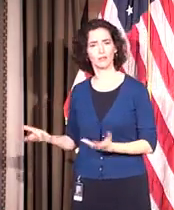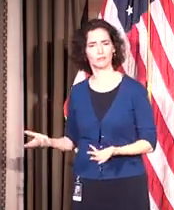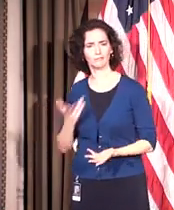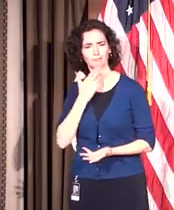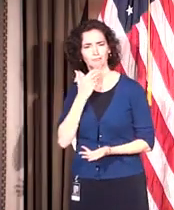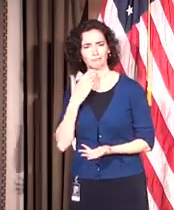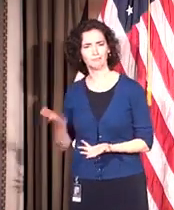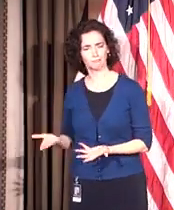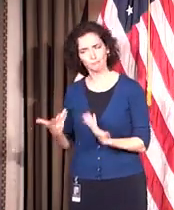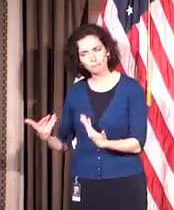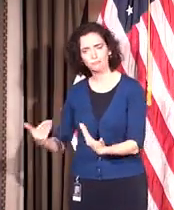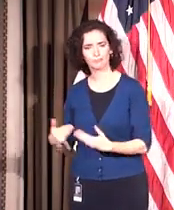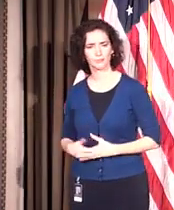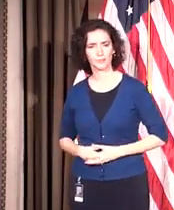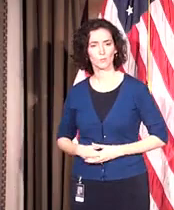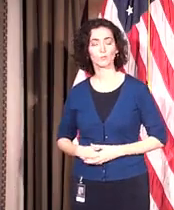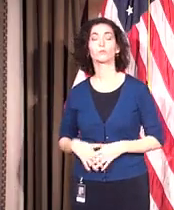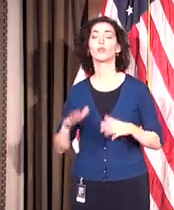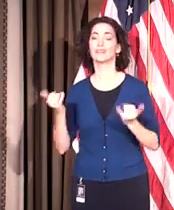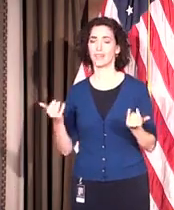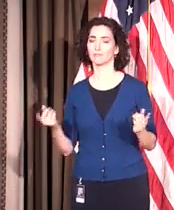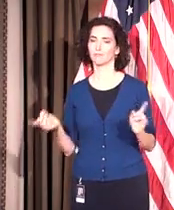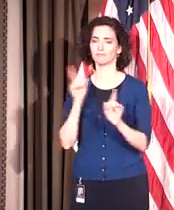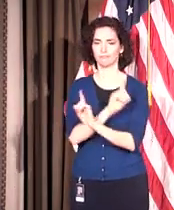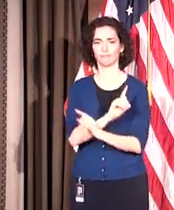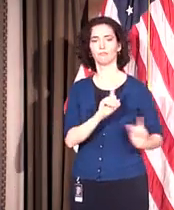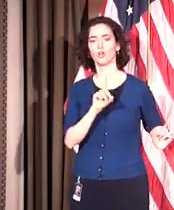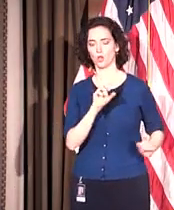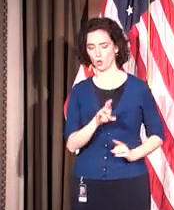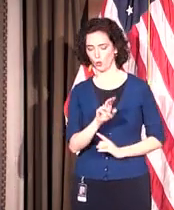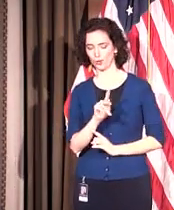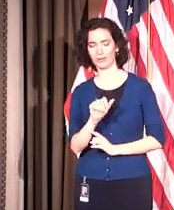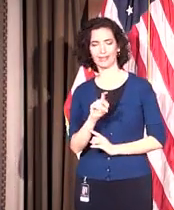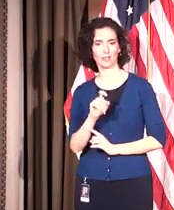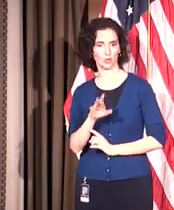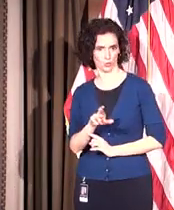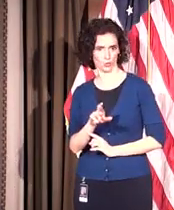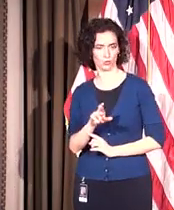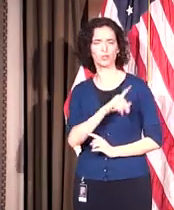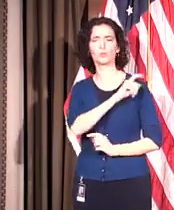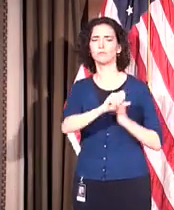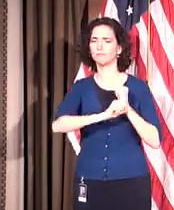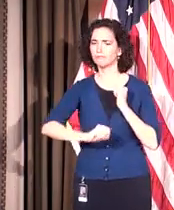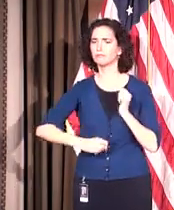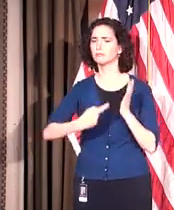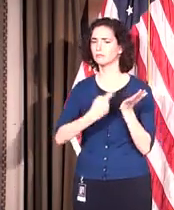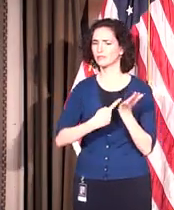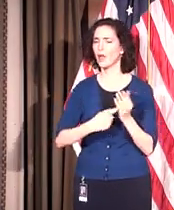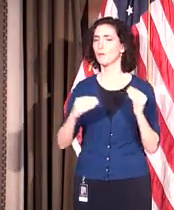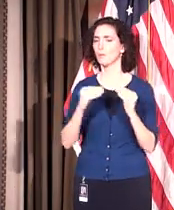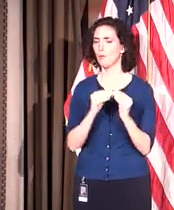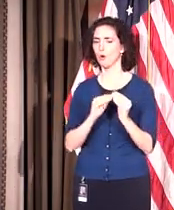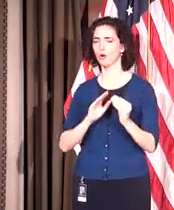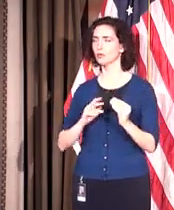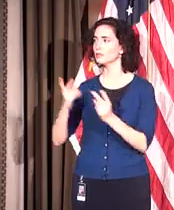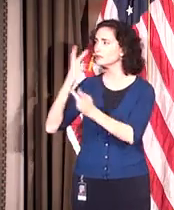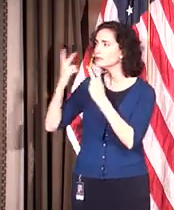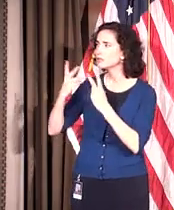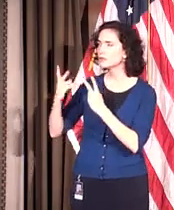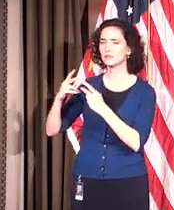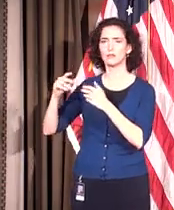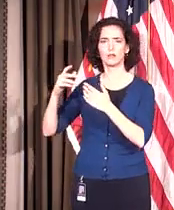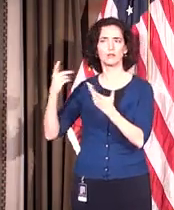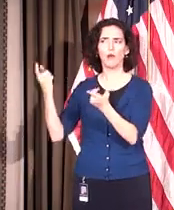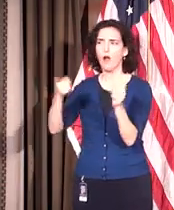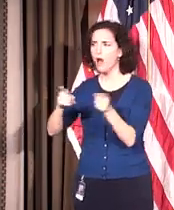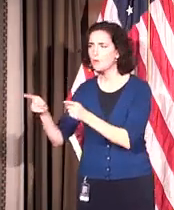Cantor to come up and to talk more about what we are seeing. You can feel free at the end of his